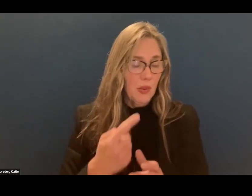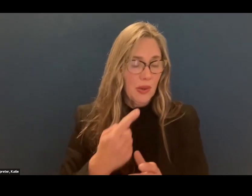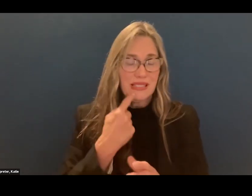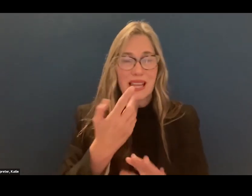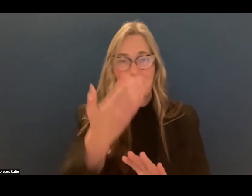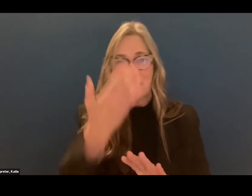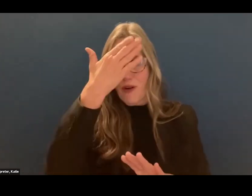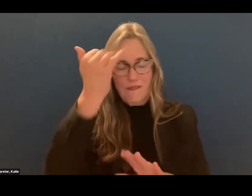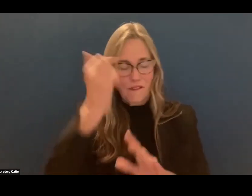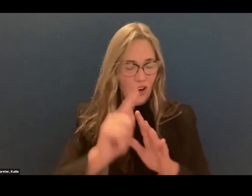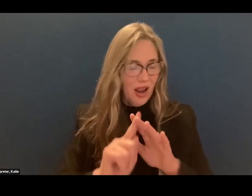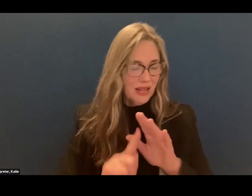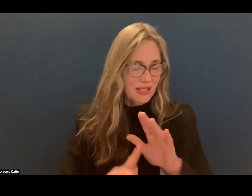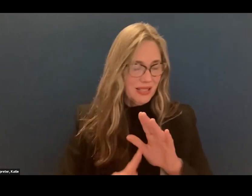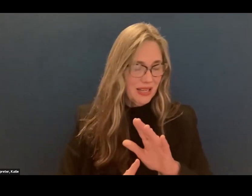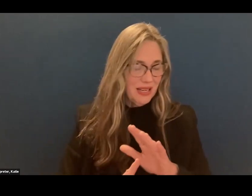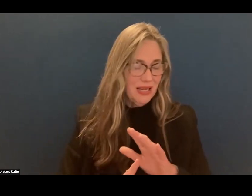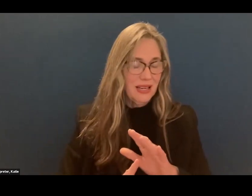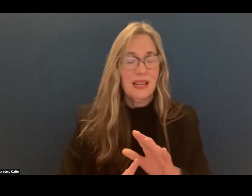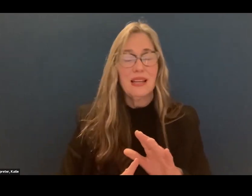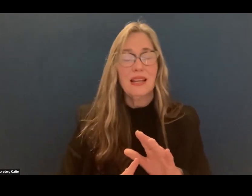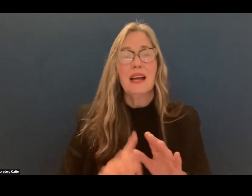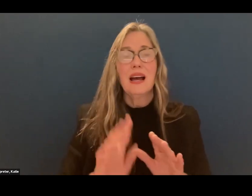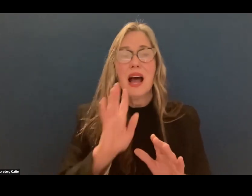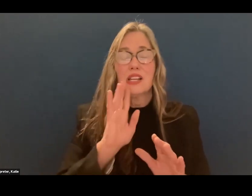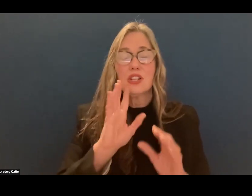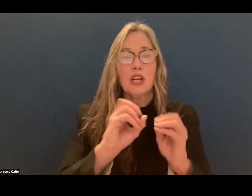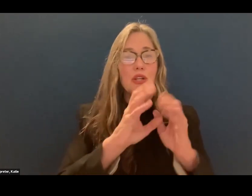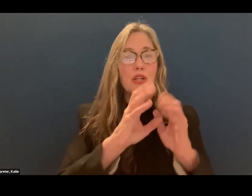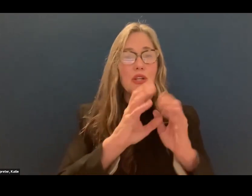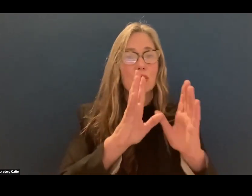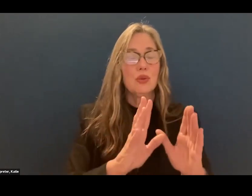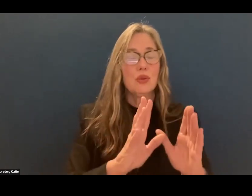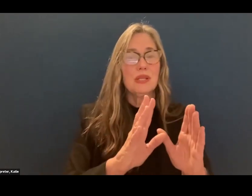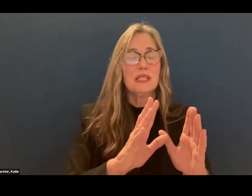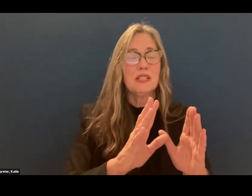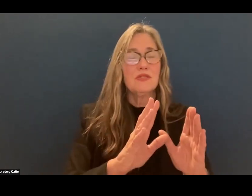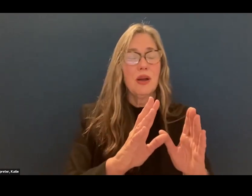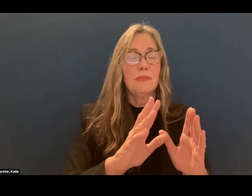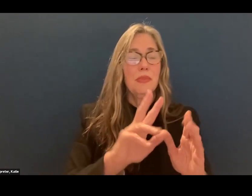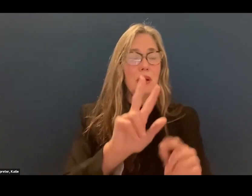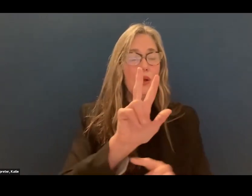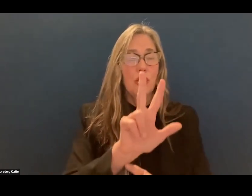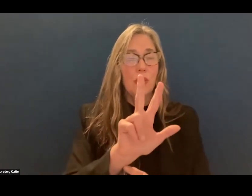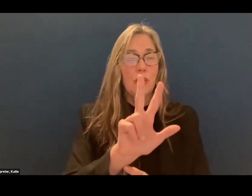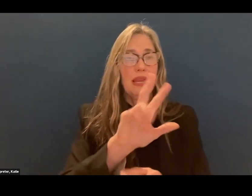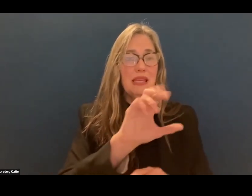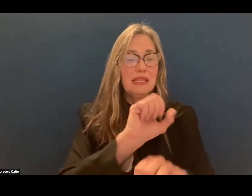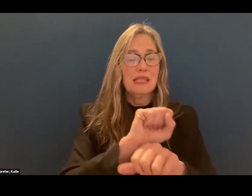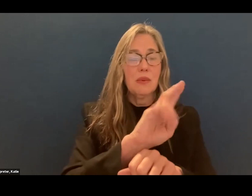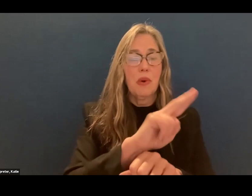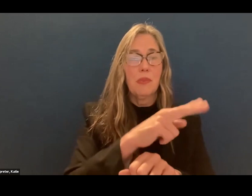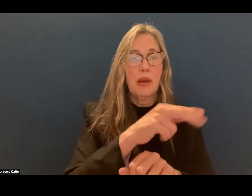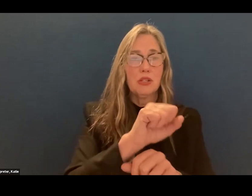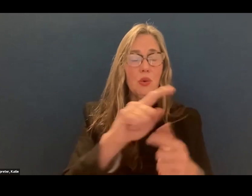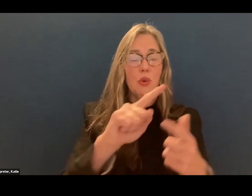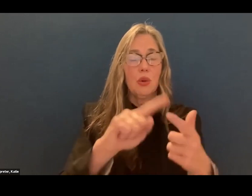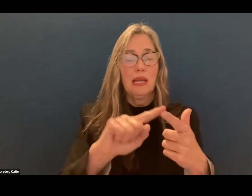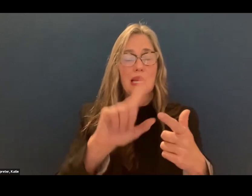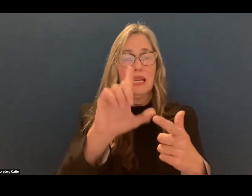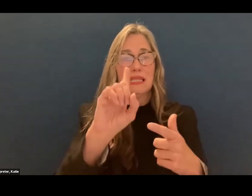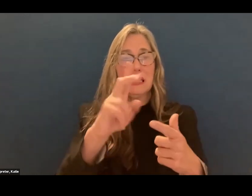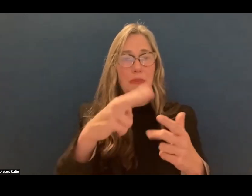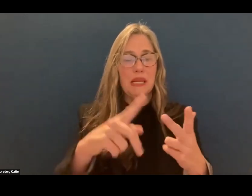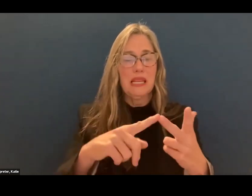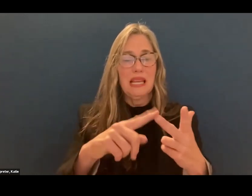did have the opportunity to talk to students from all the 3 high schools, Santa Barbara, DP, and